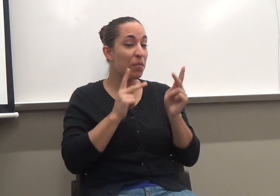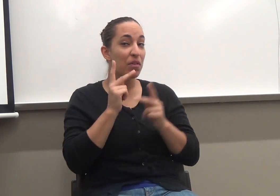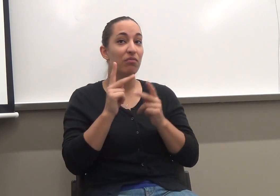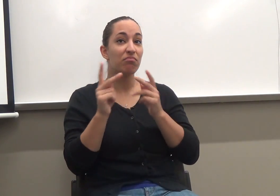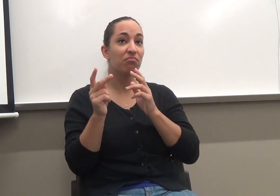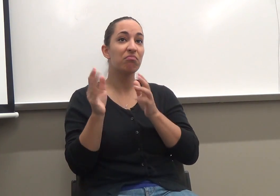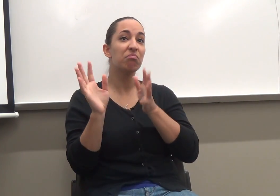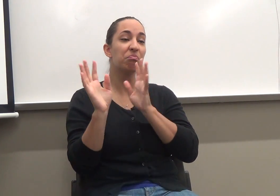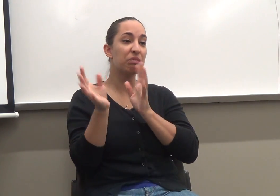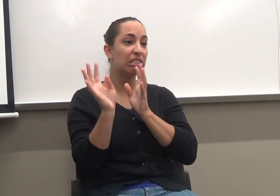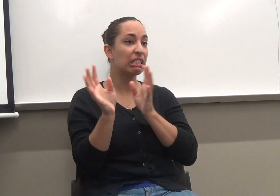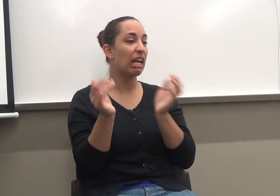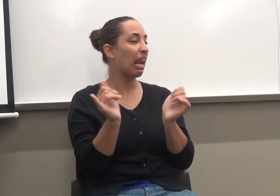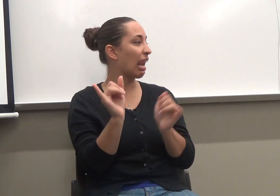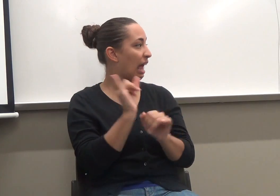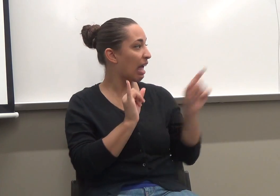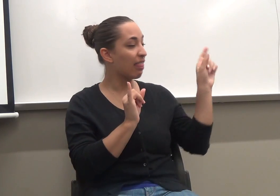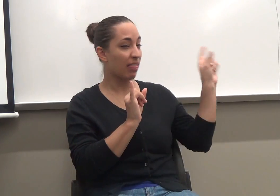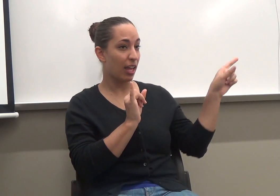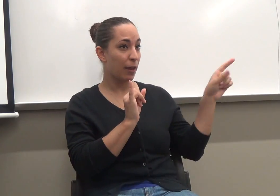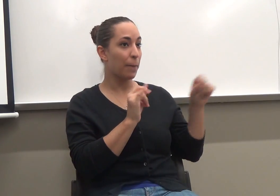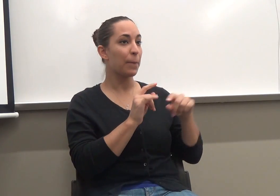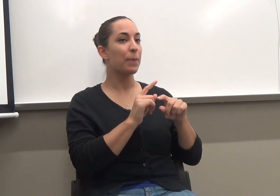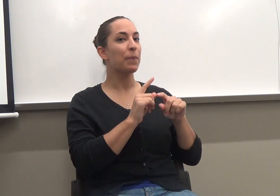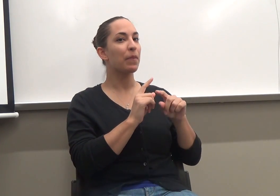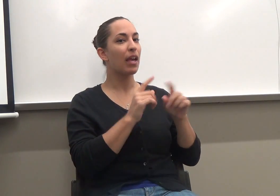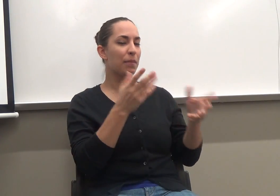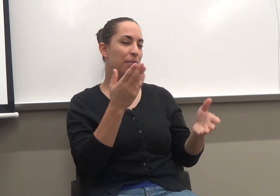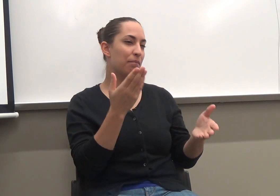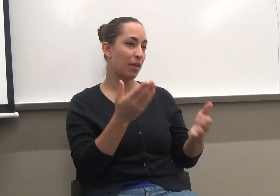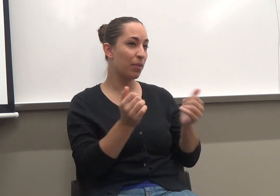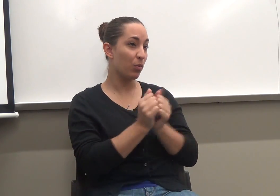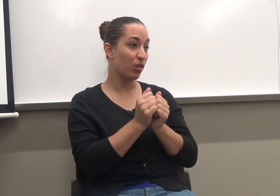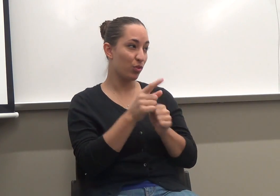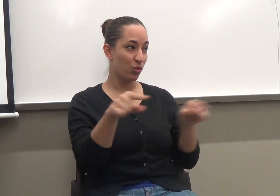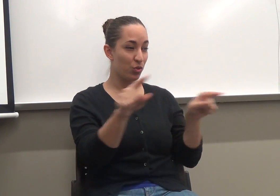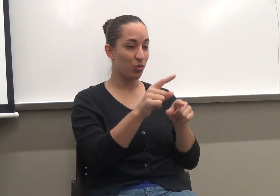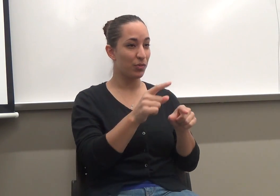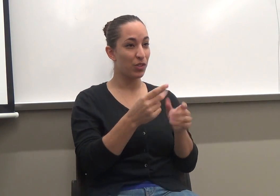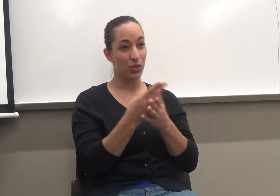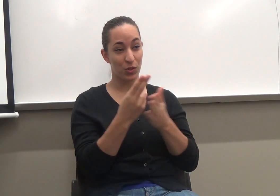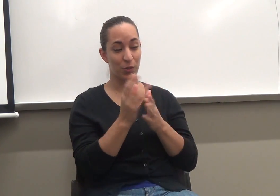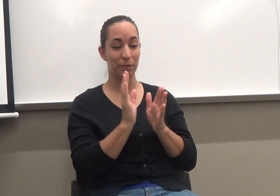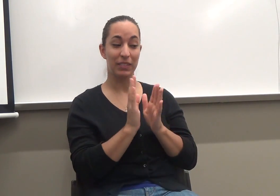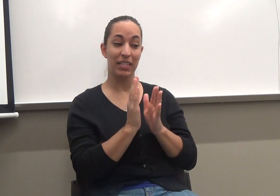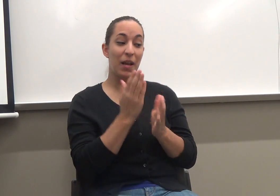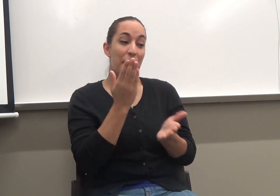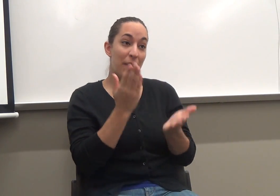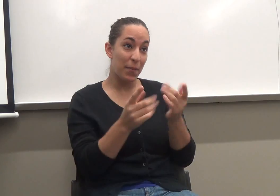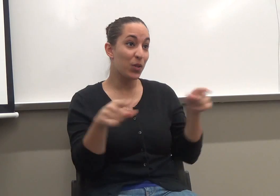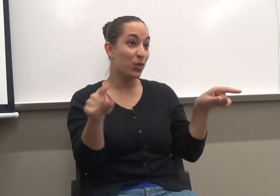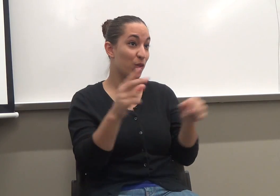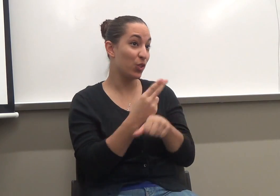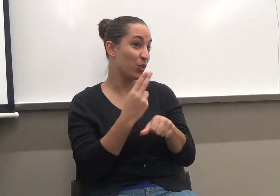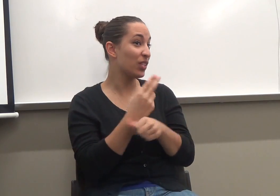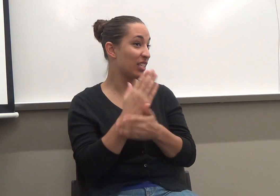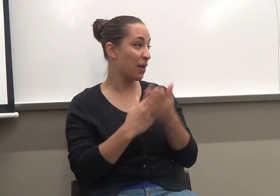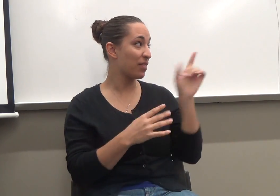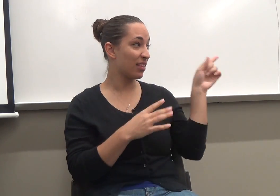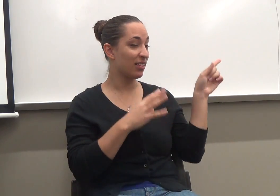is, and I think with a lot of you, it's the truth too. You may use some of this language, even in your texts,